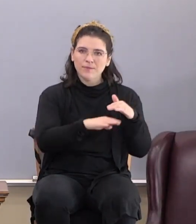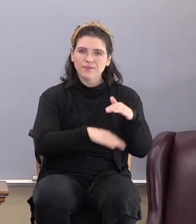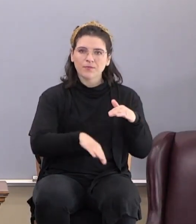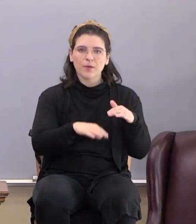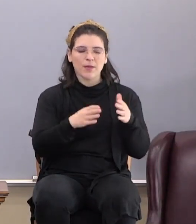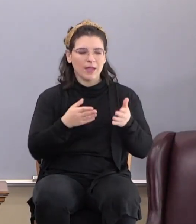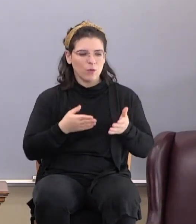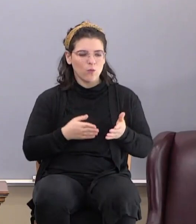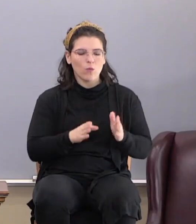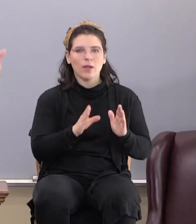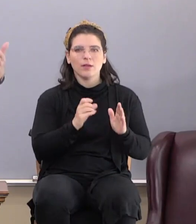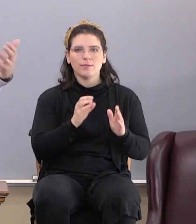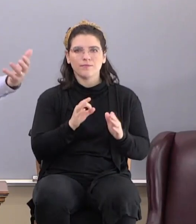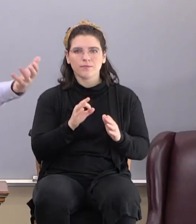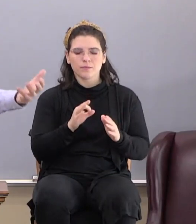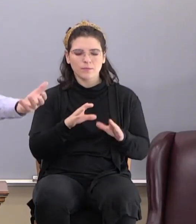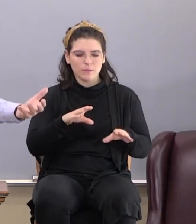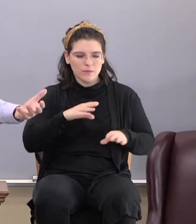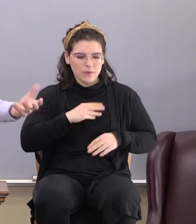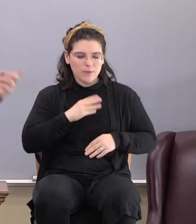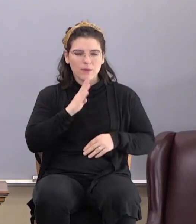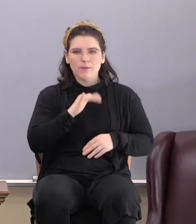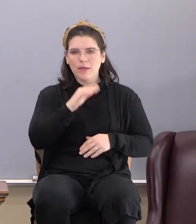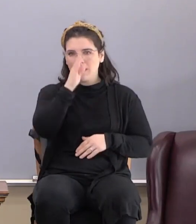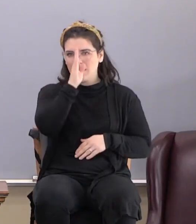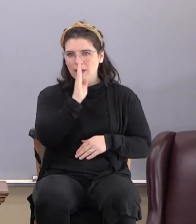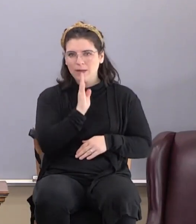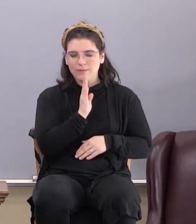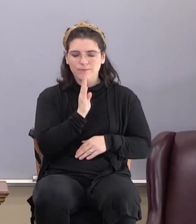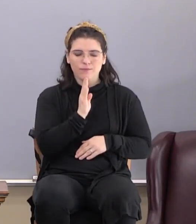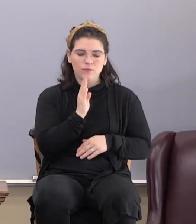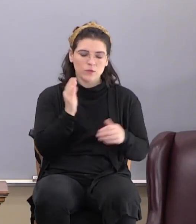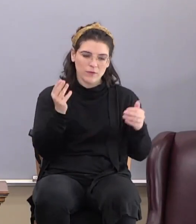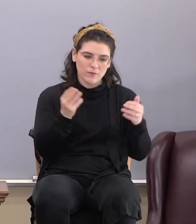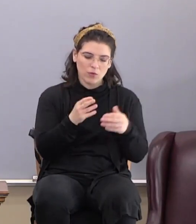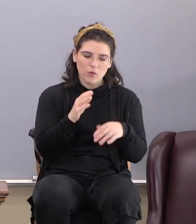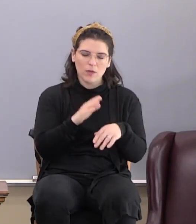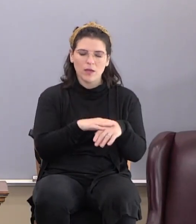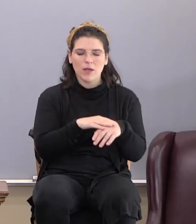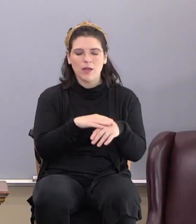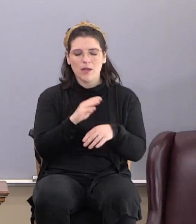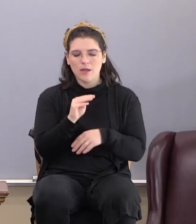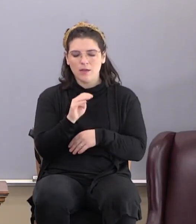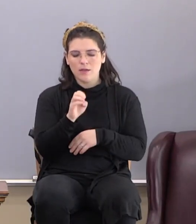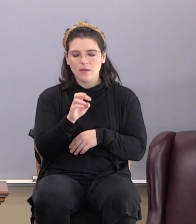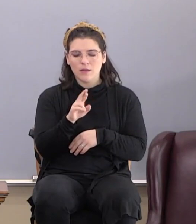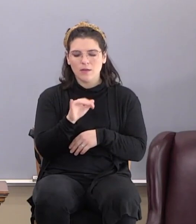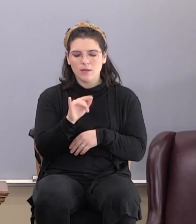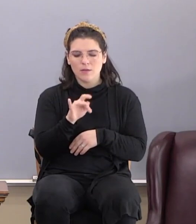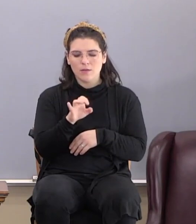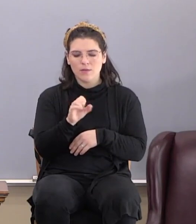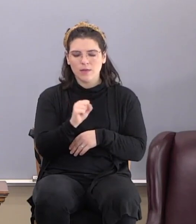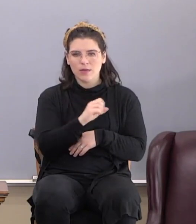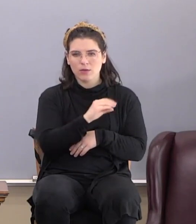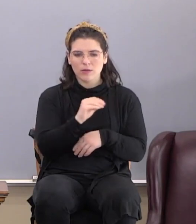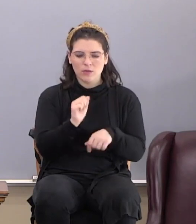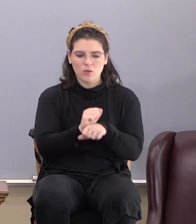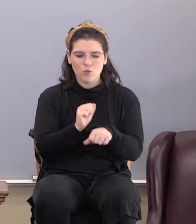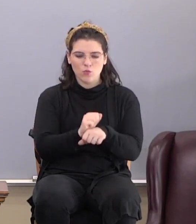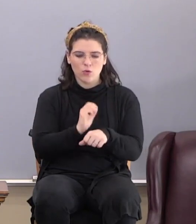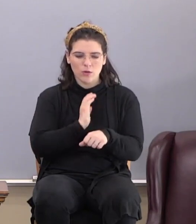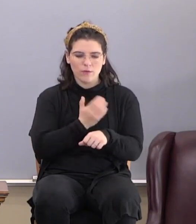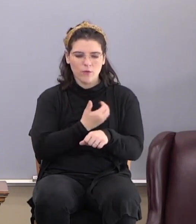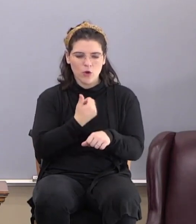performance-based way of being accepted by God, which revolves around the merits and the works of our own flesh. Any